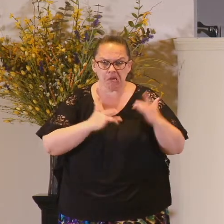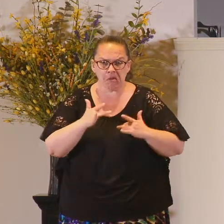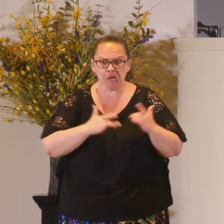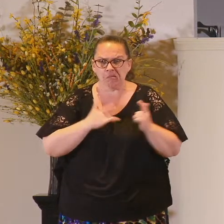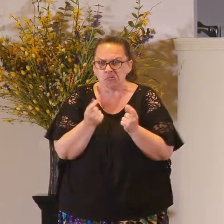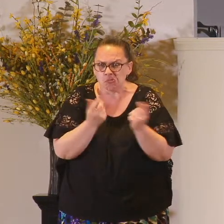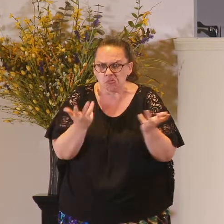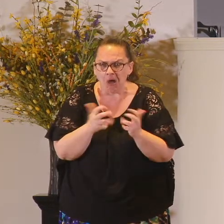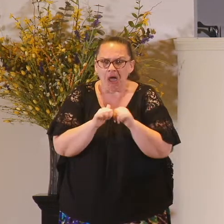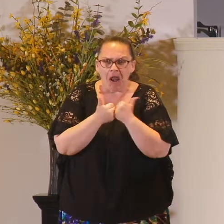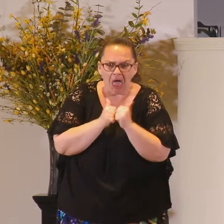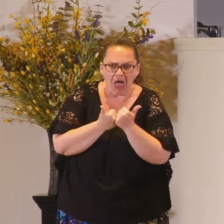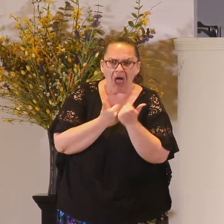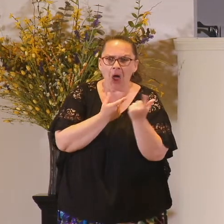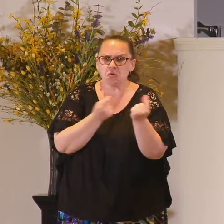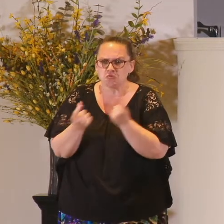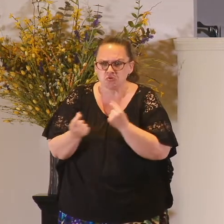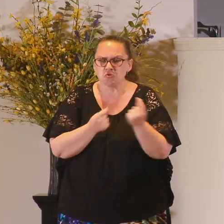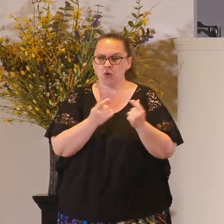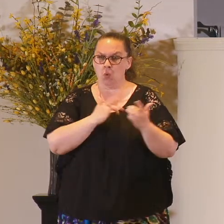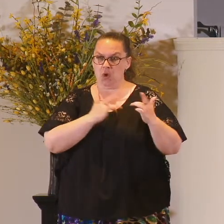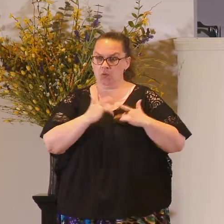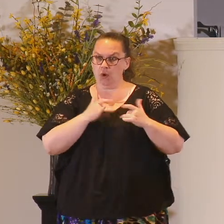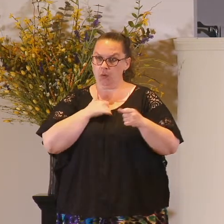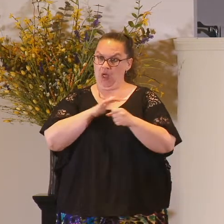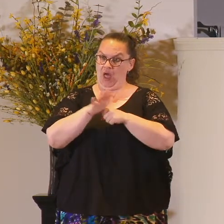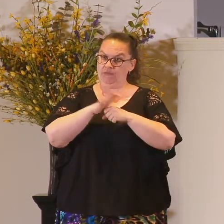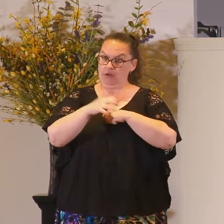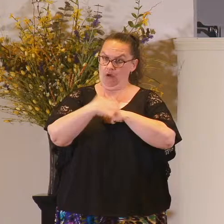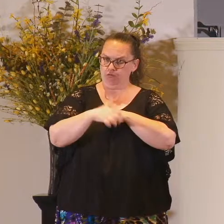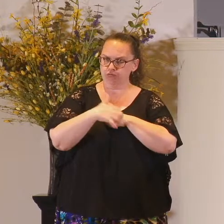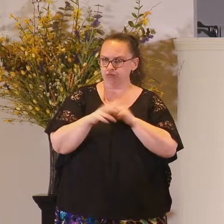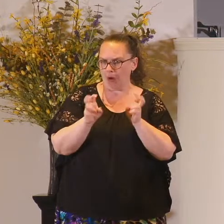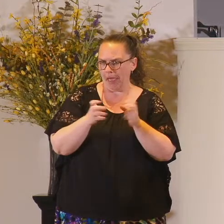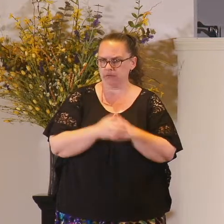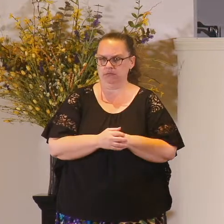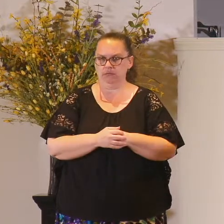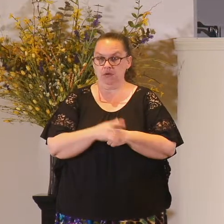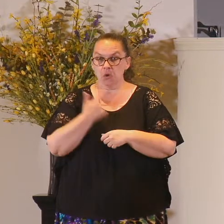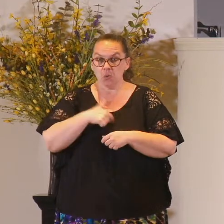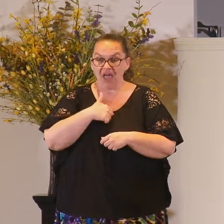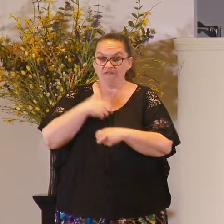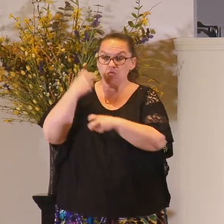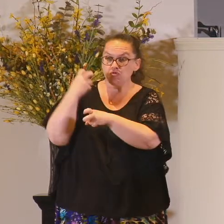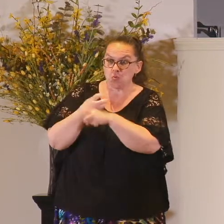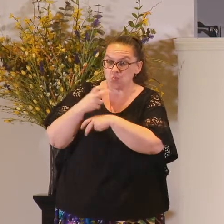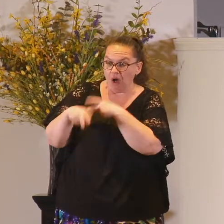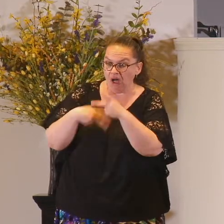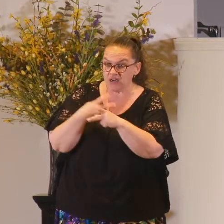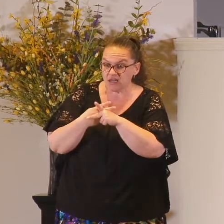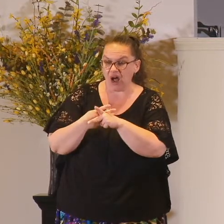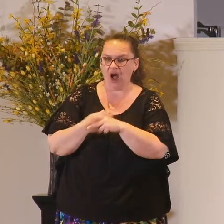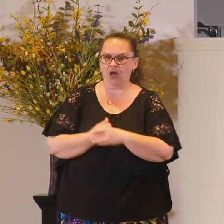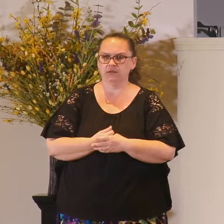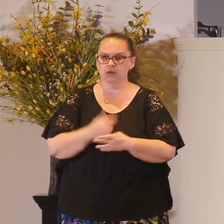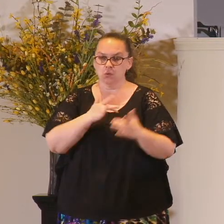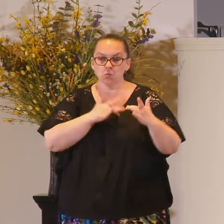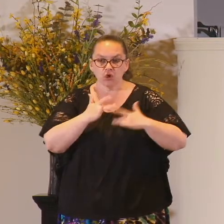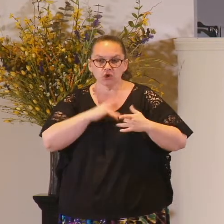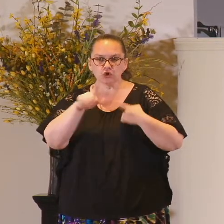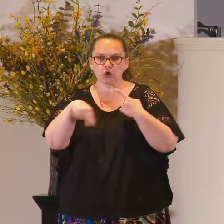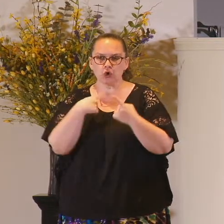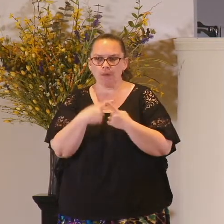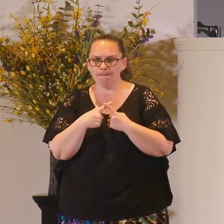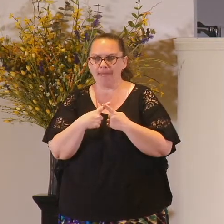bread. We worry if we're going to have enough. We worry about having the right kind. We're concerned about